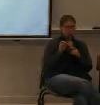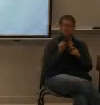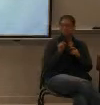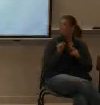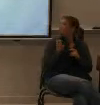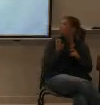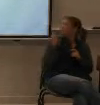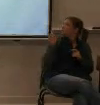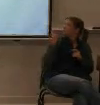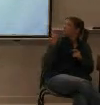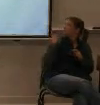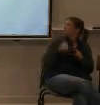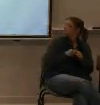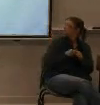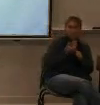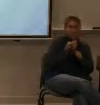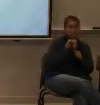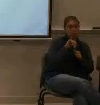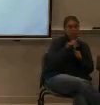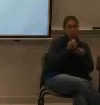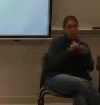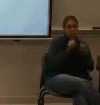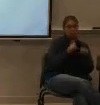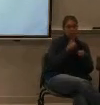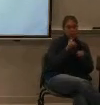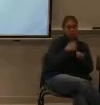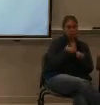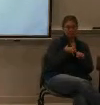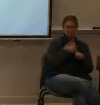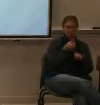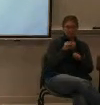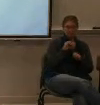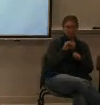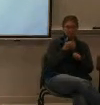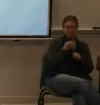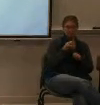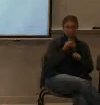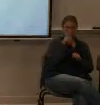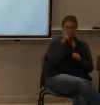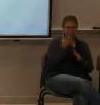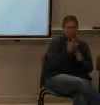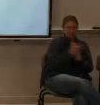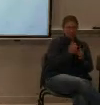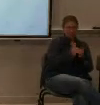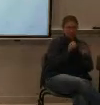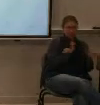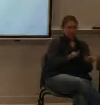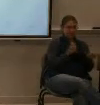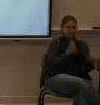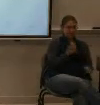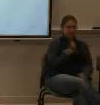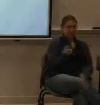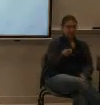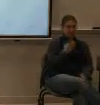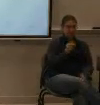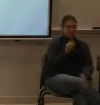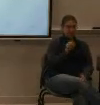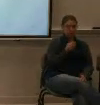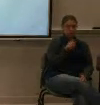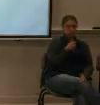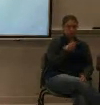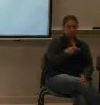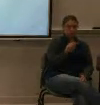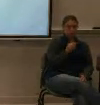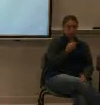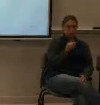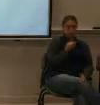Remember, the microsystems are nasty toxins because they interfere with the activity of phosphatases. So it's already showed